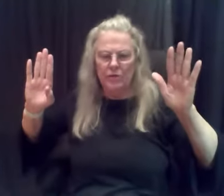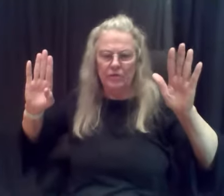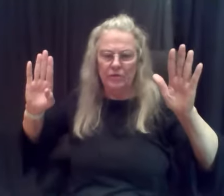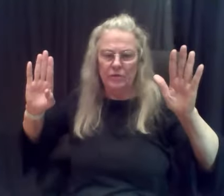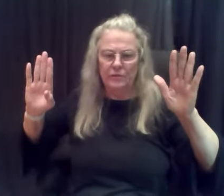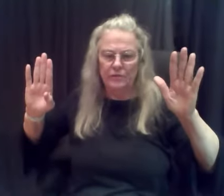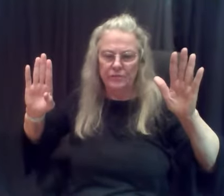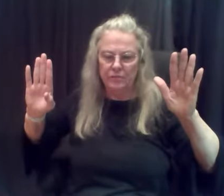wonderful.